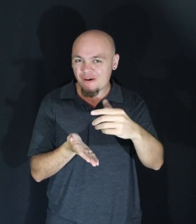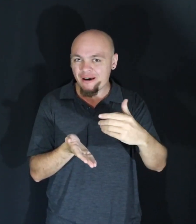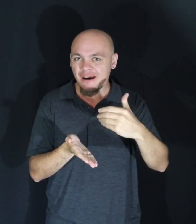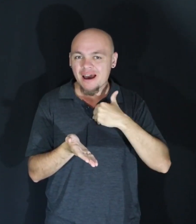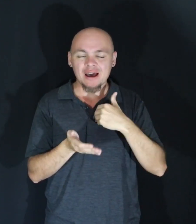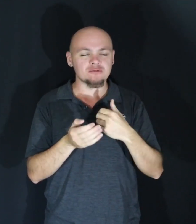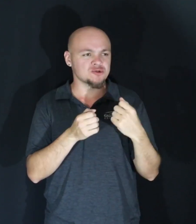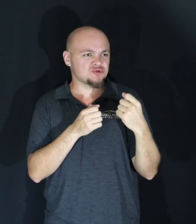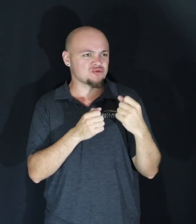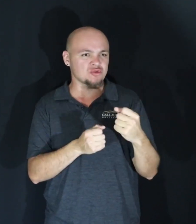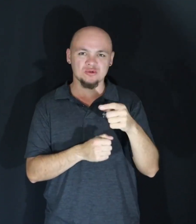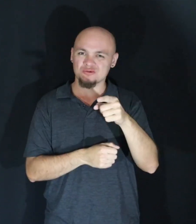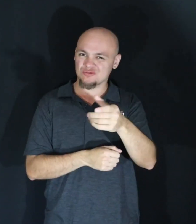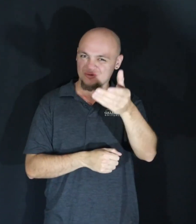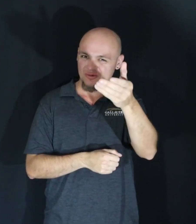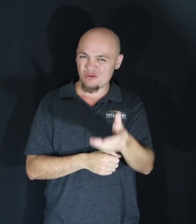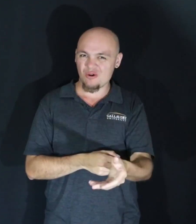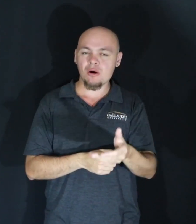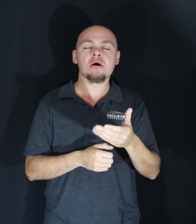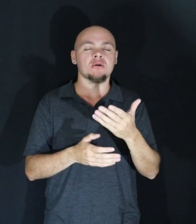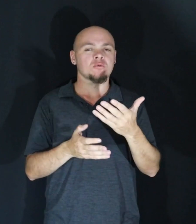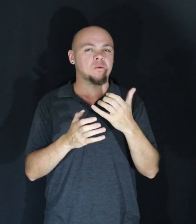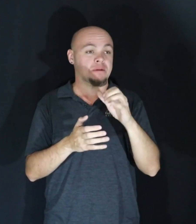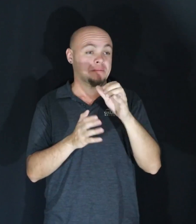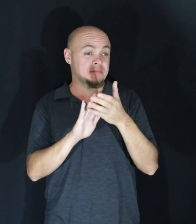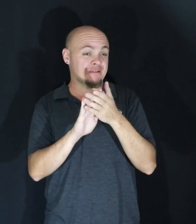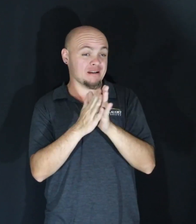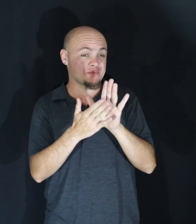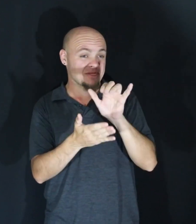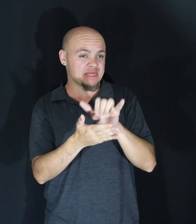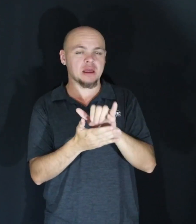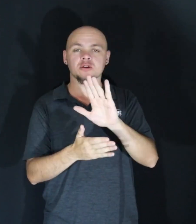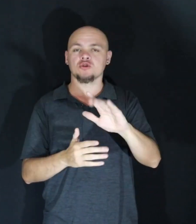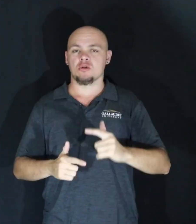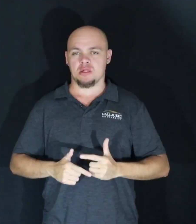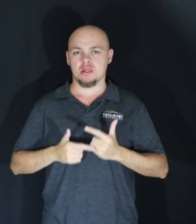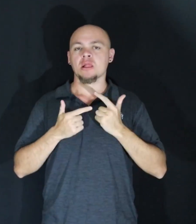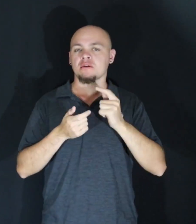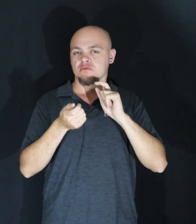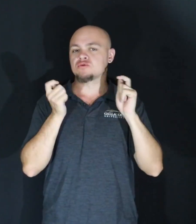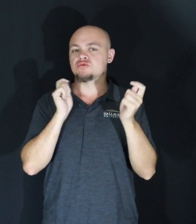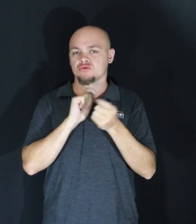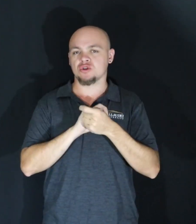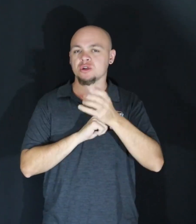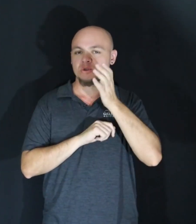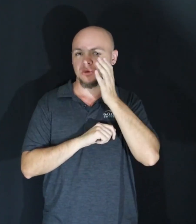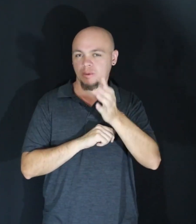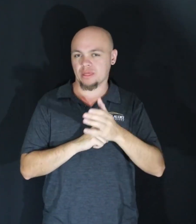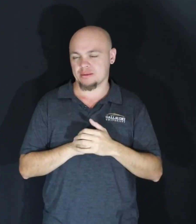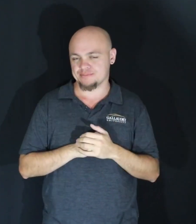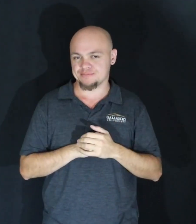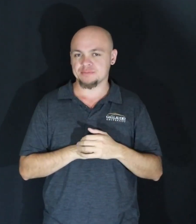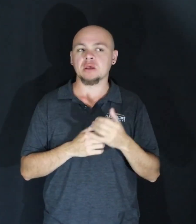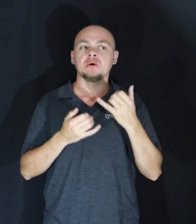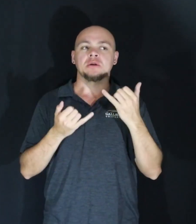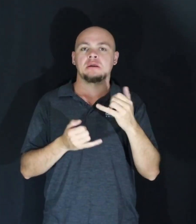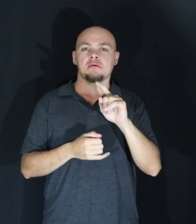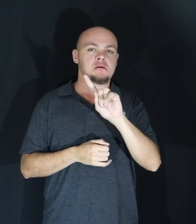that you can be the person that you want to be, everything will change for you in your life. So I ask